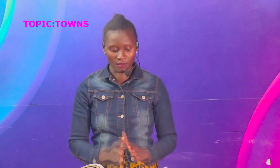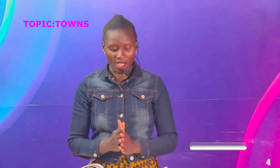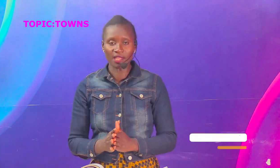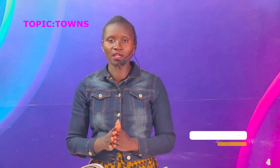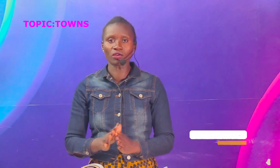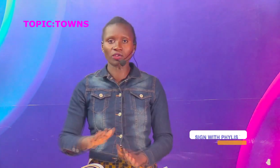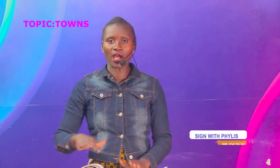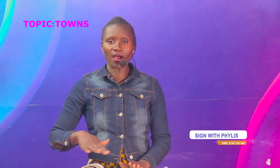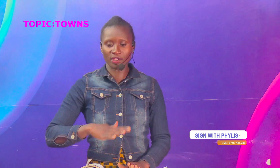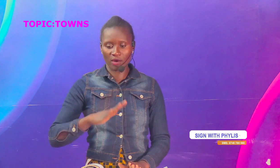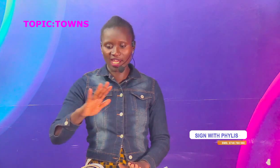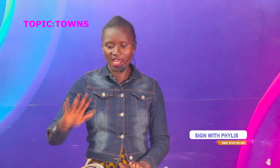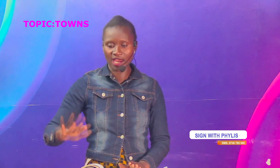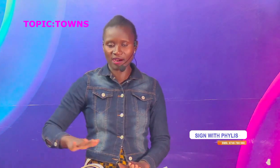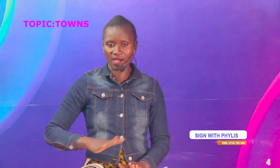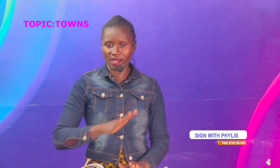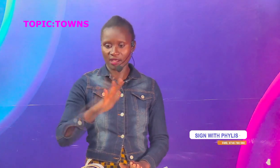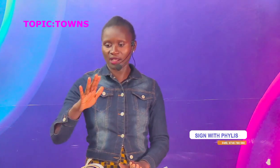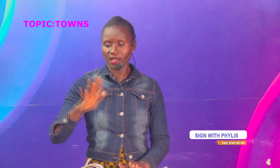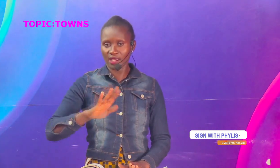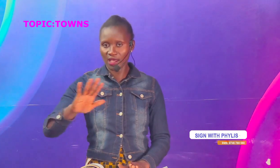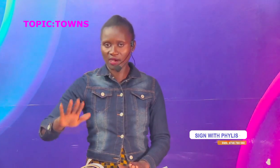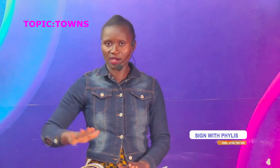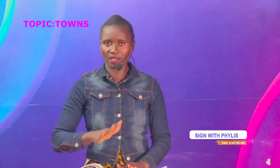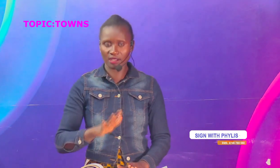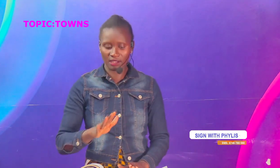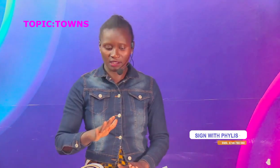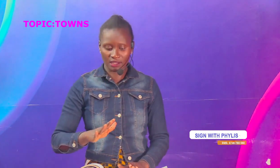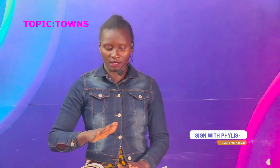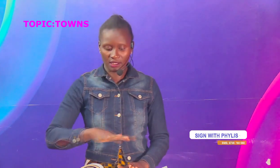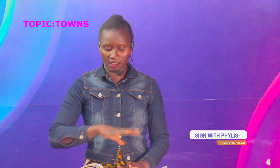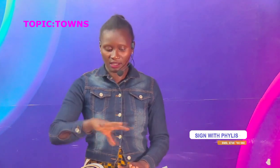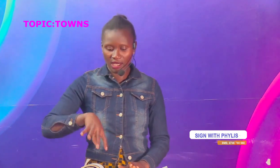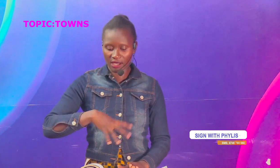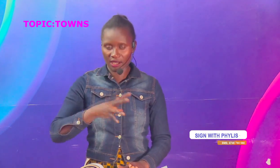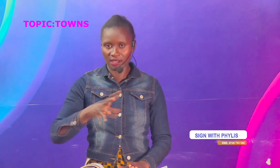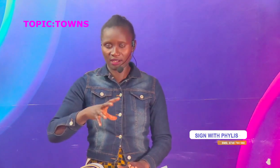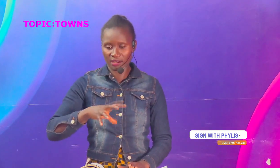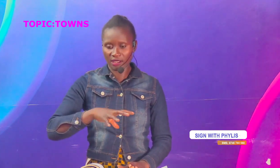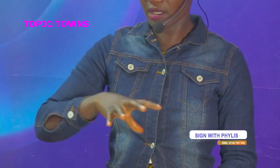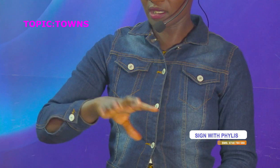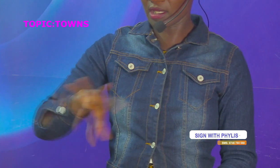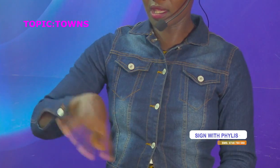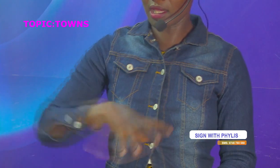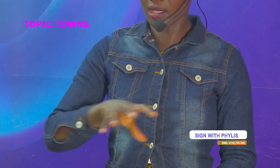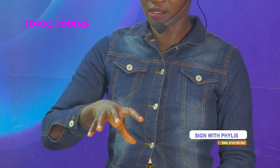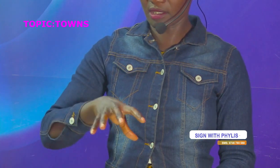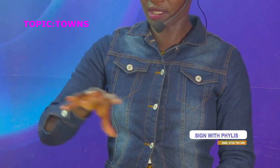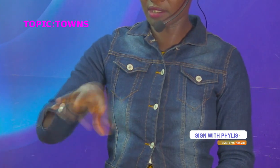then also have the word area, area, area, area. Like this here,